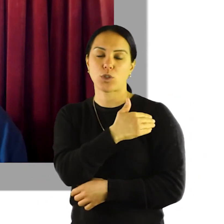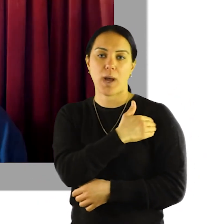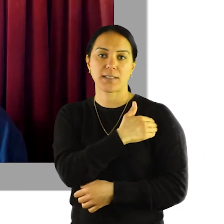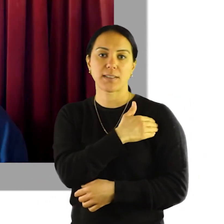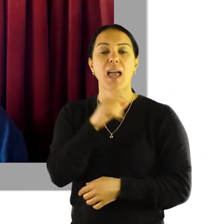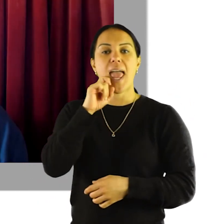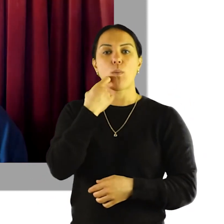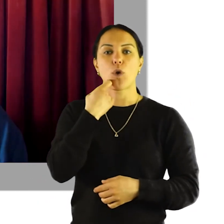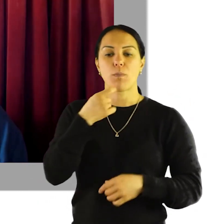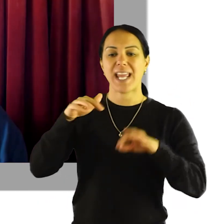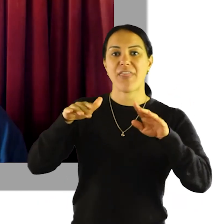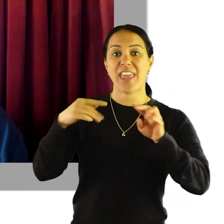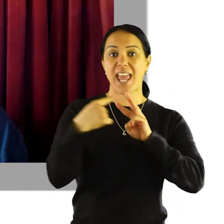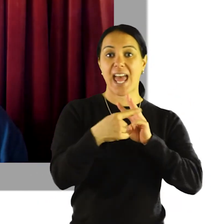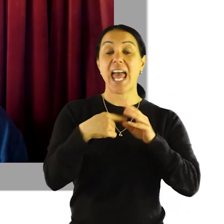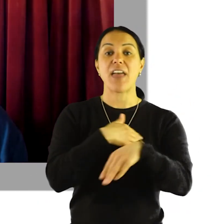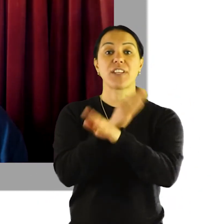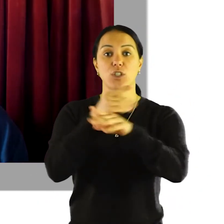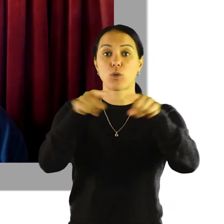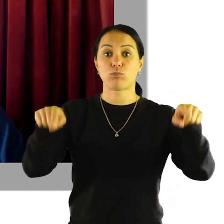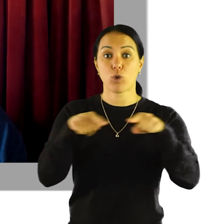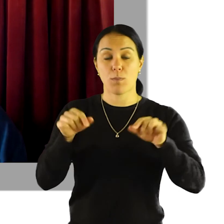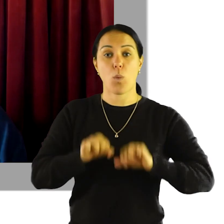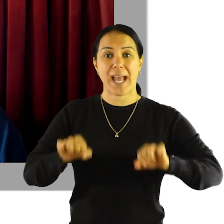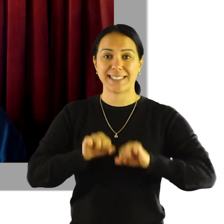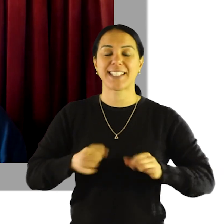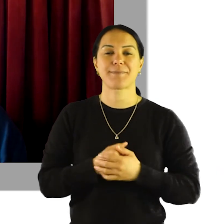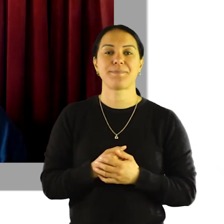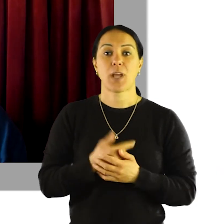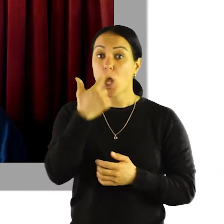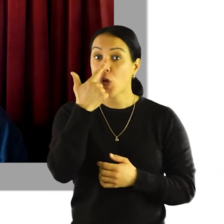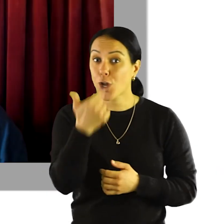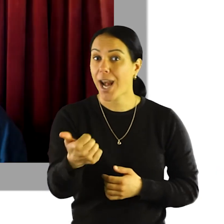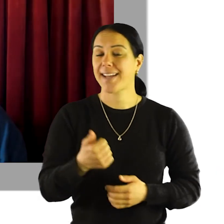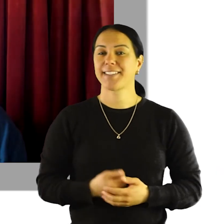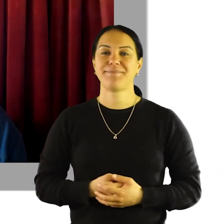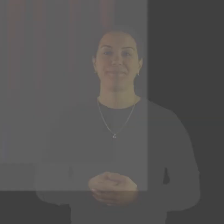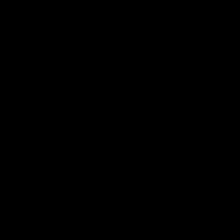us and we'll be right there in that Zoom room. Good luck.